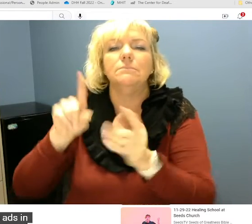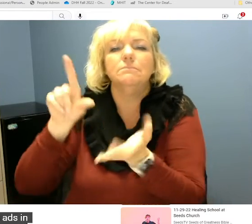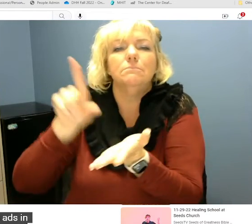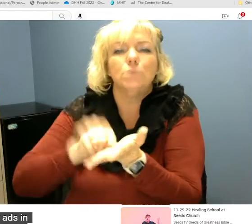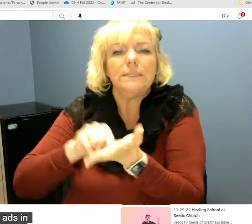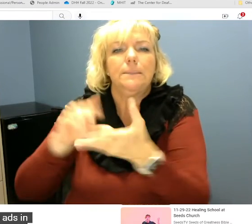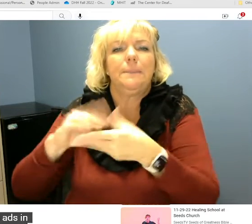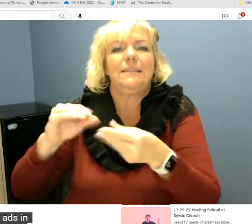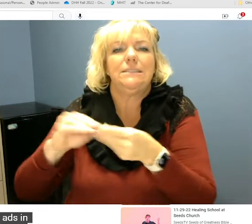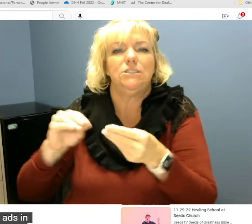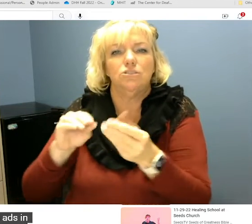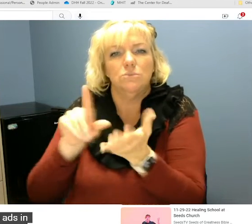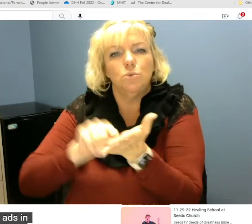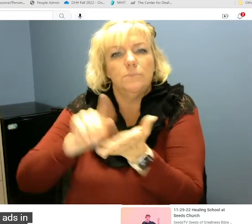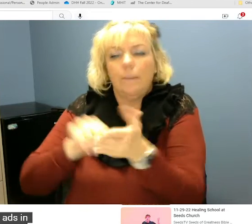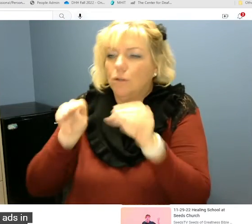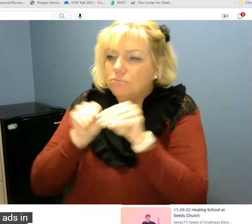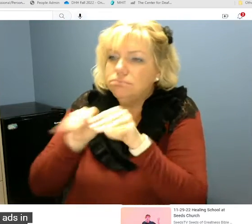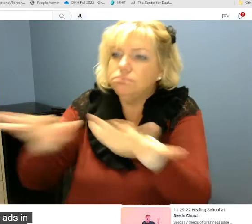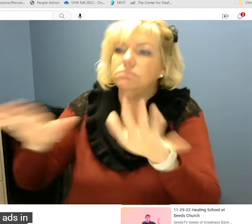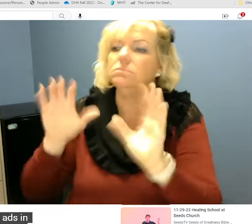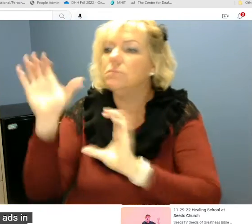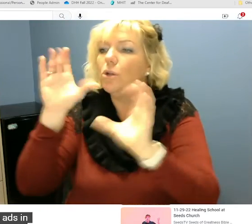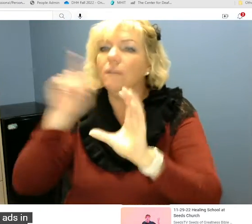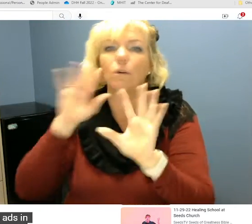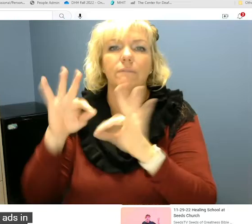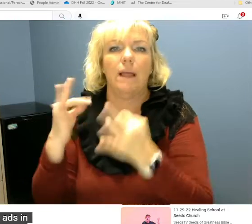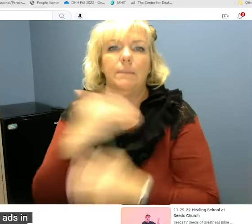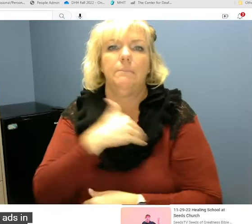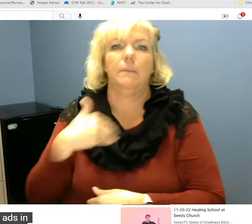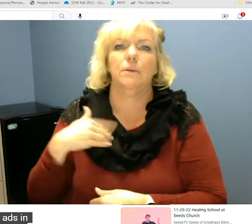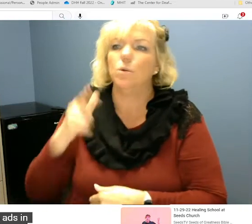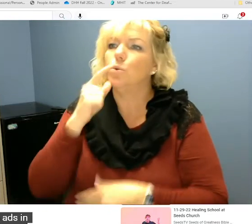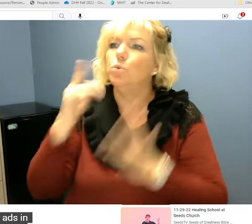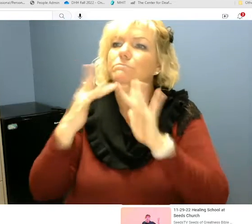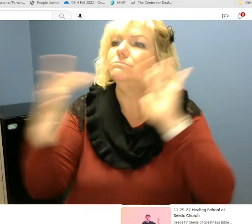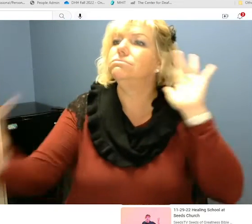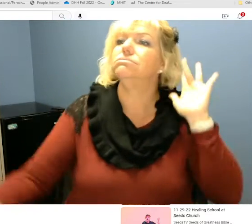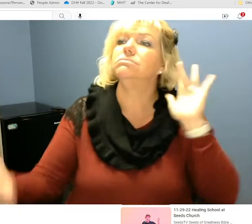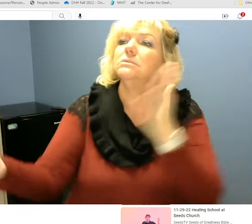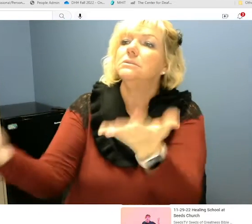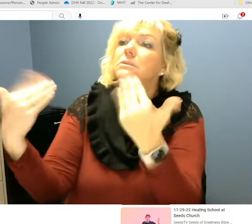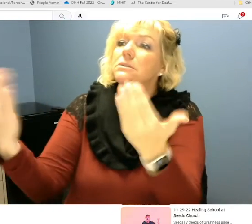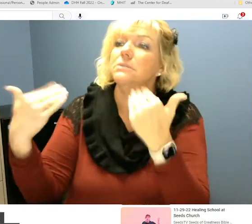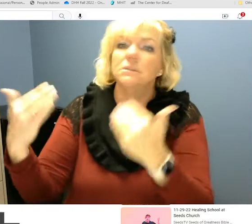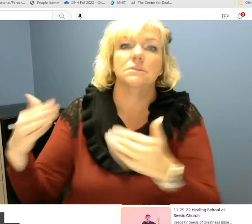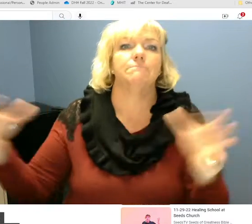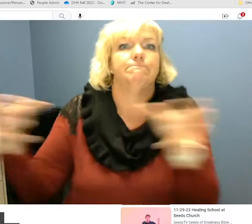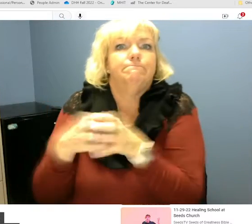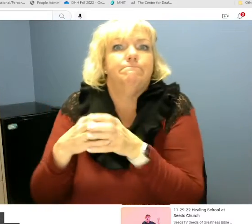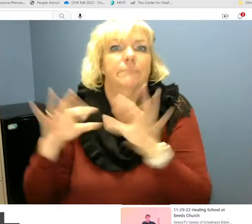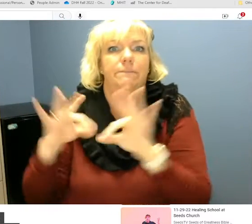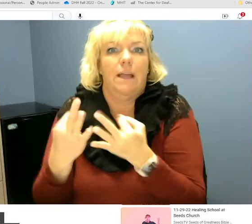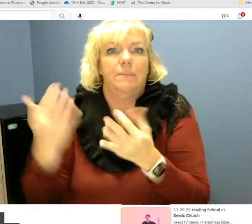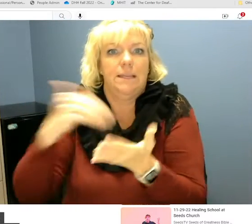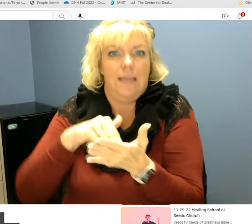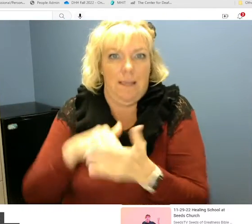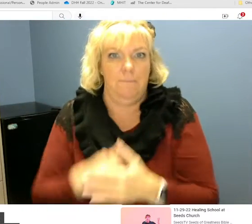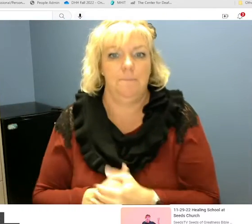messages and putting ads in the newspaper looking for lost family members. So